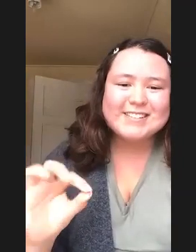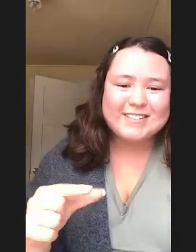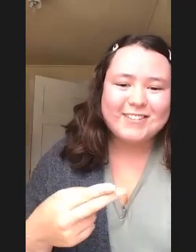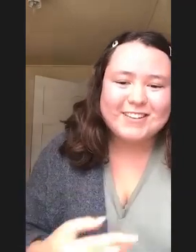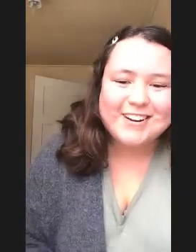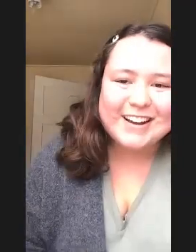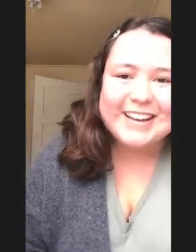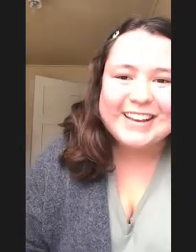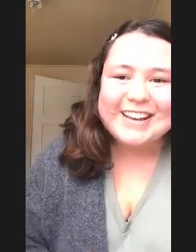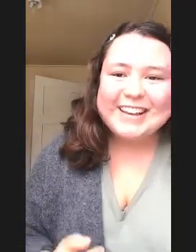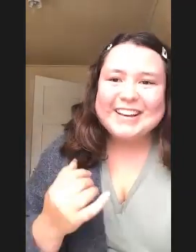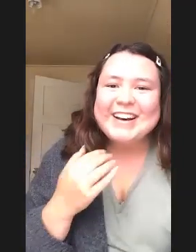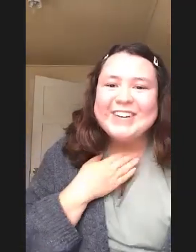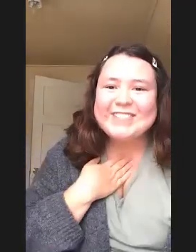if we can try.